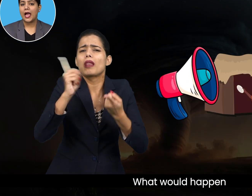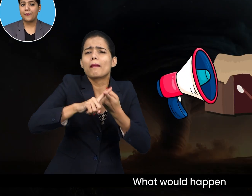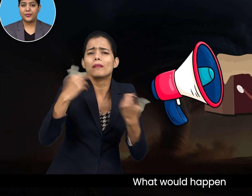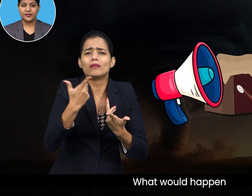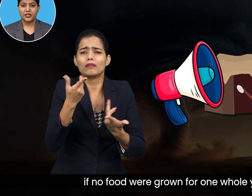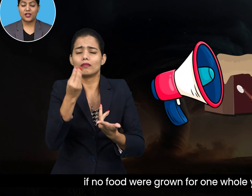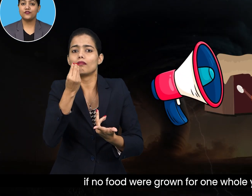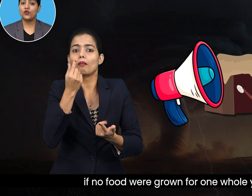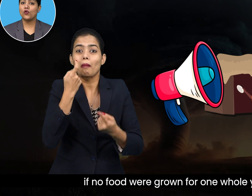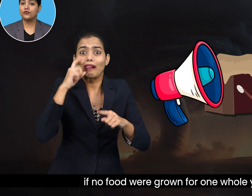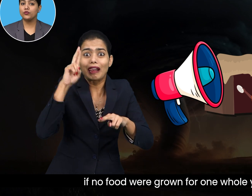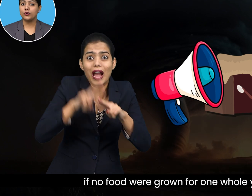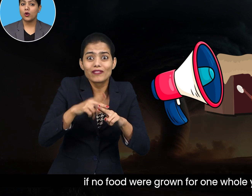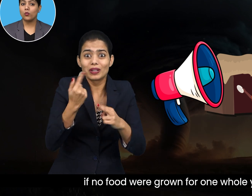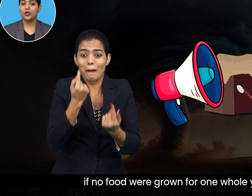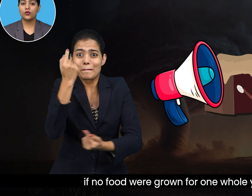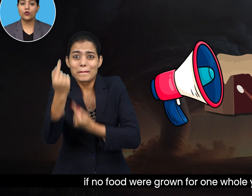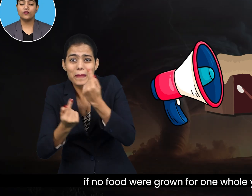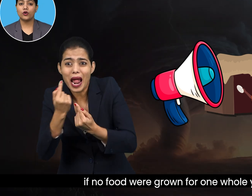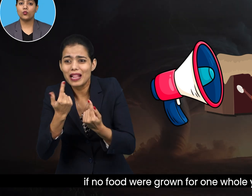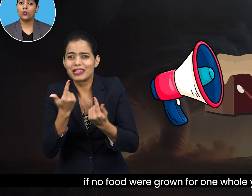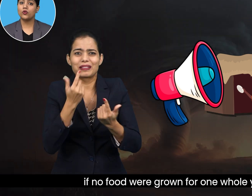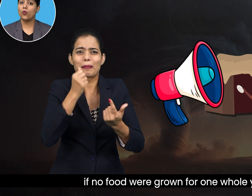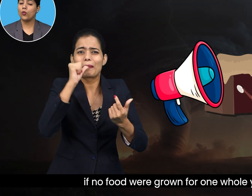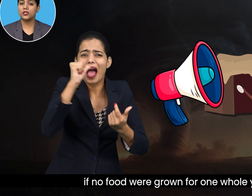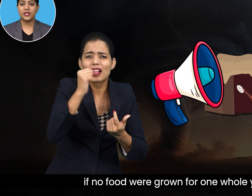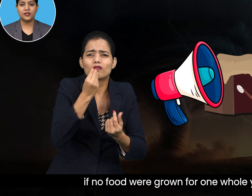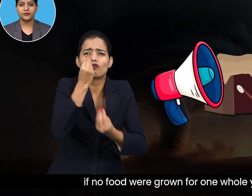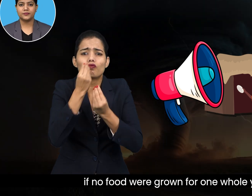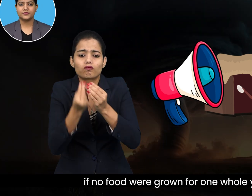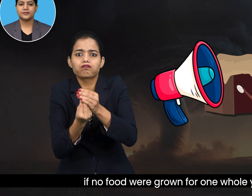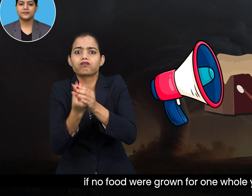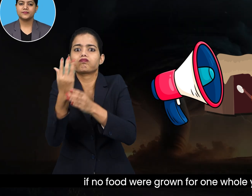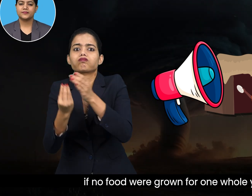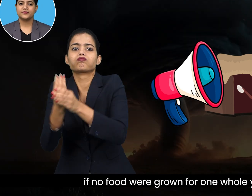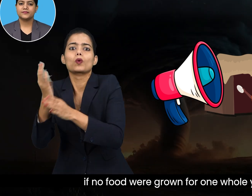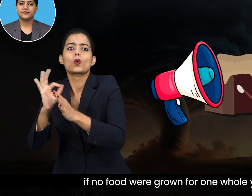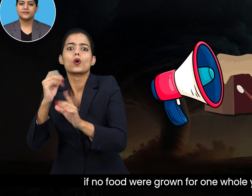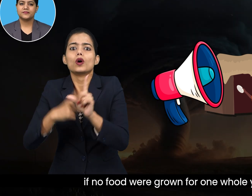What would happen if no food were grown for one whole year?